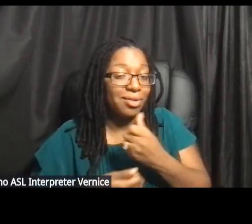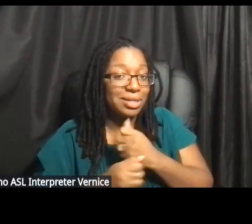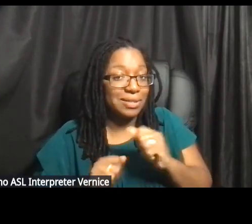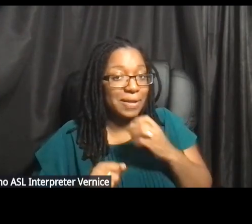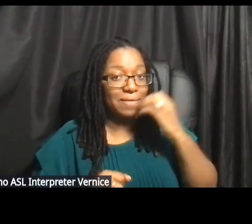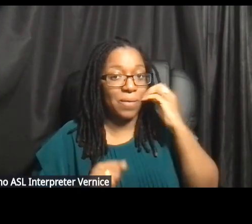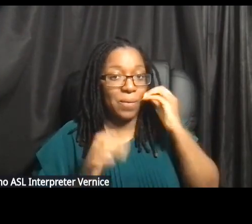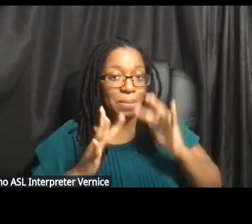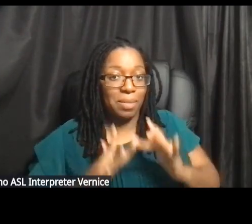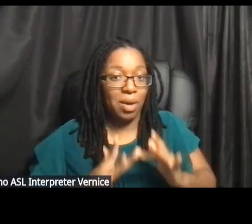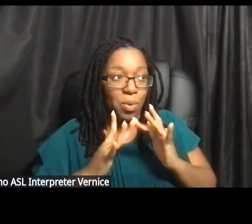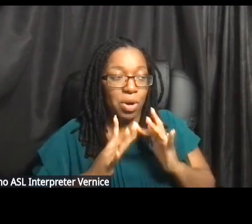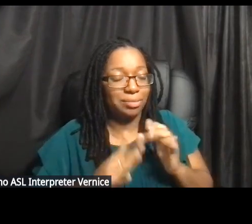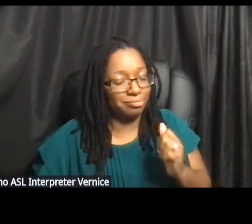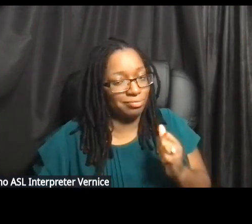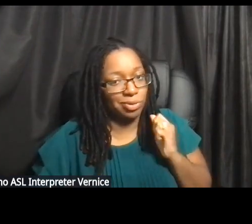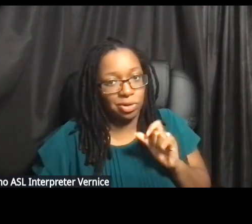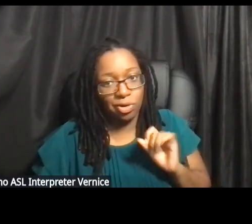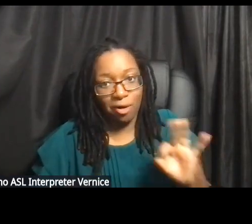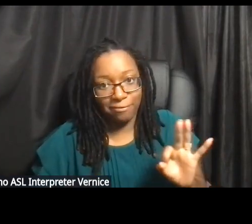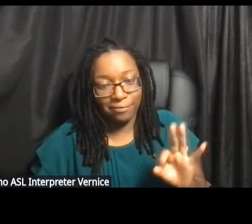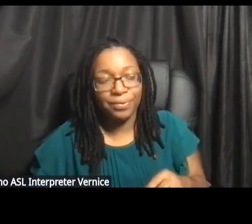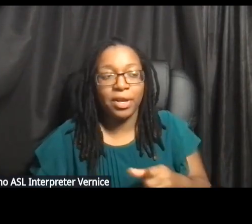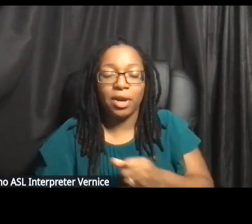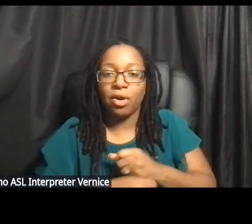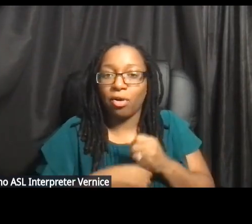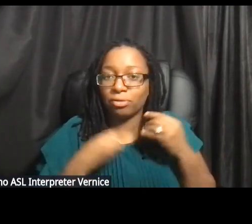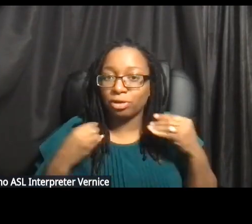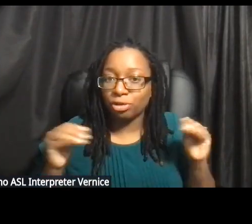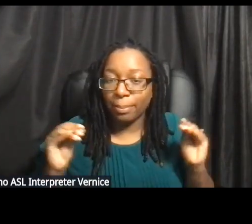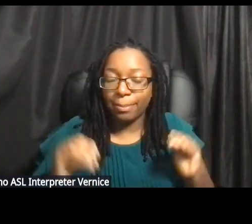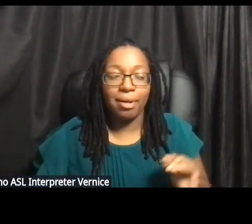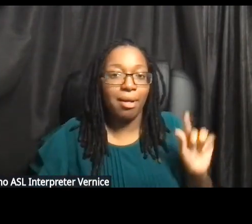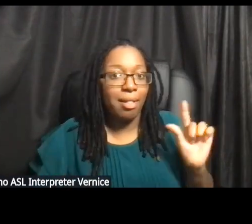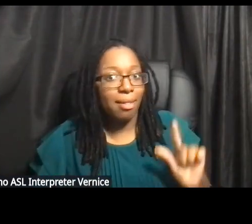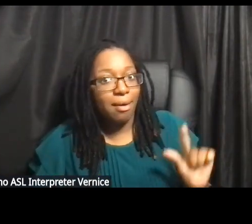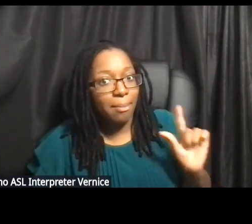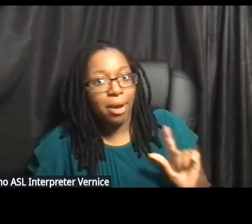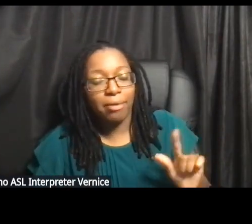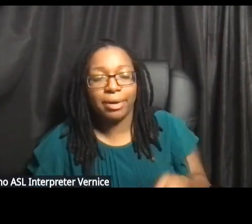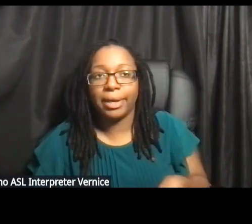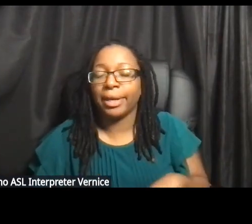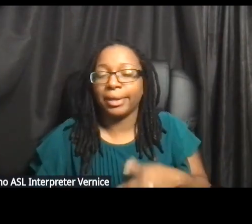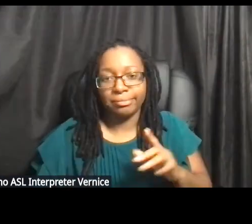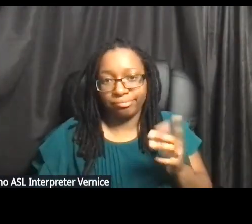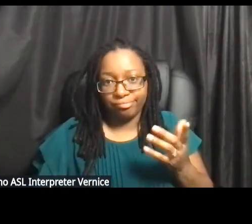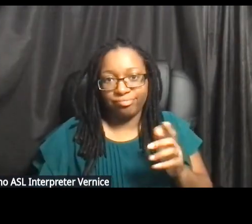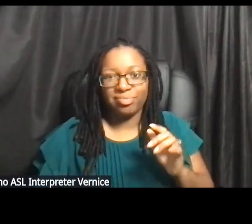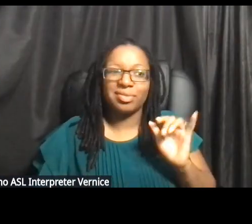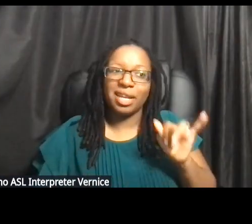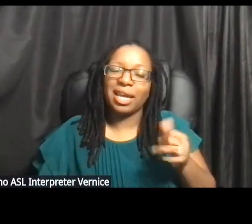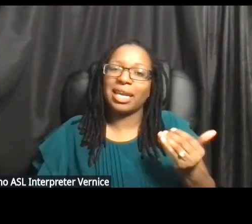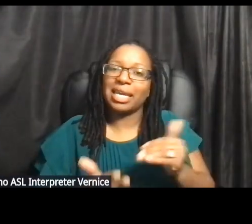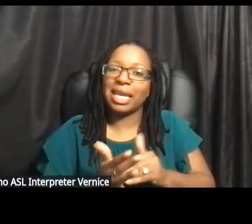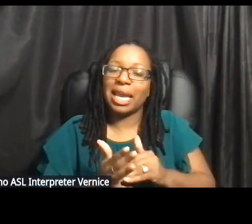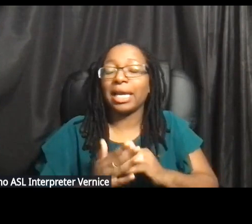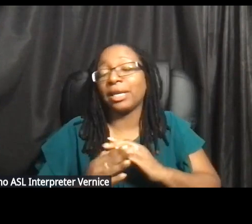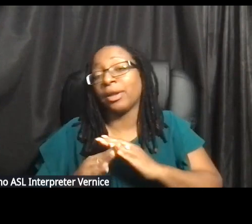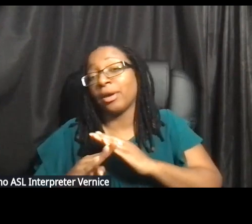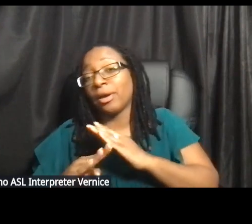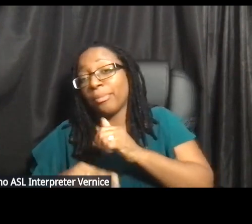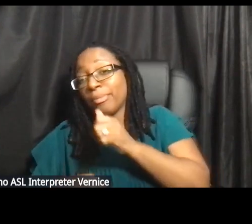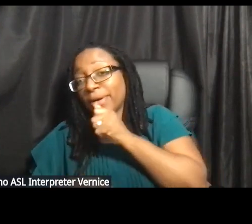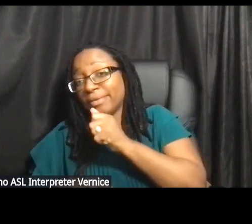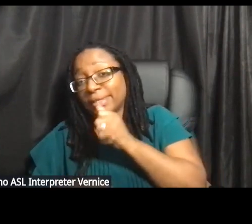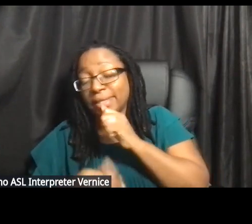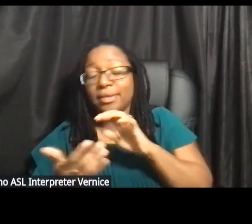VPN. If you're in a coffee shop, if you're in a library connecting to their Wi-Fi. This gets into the privacy versus security question we'll talk